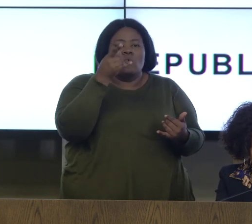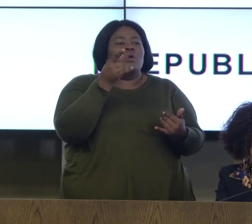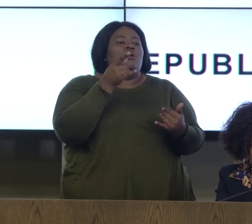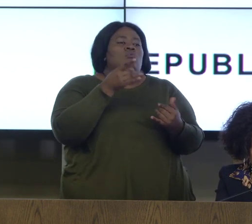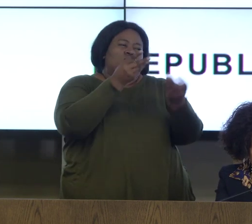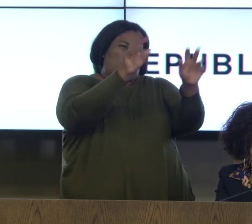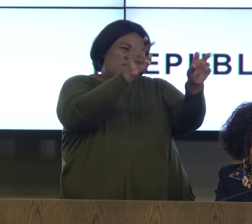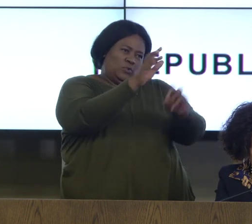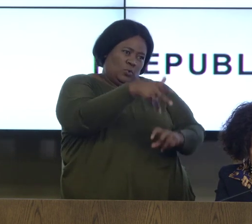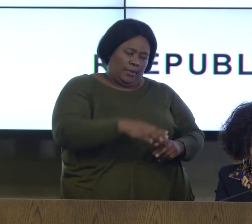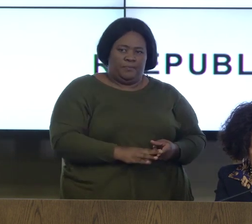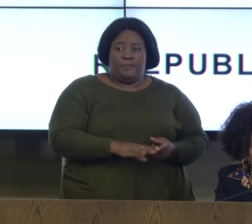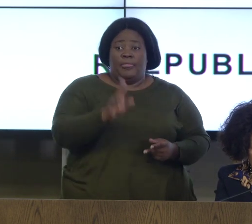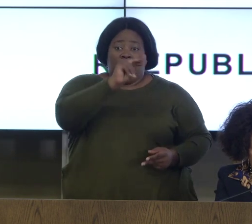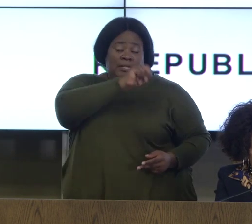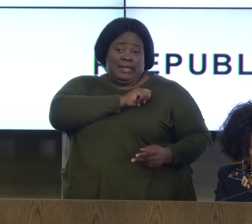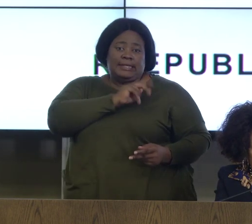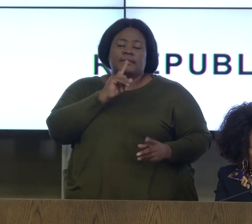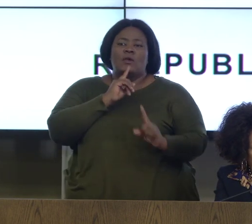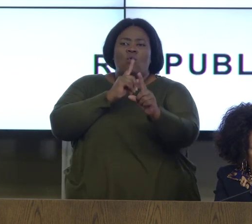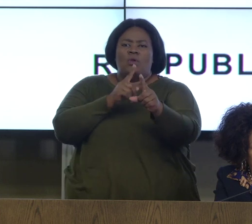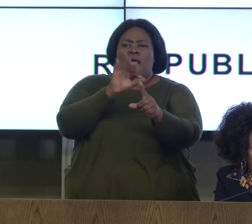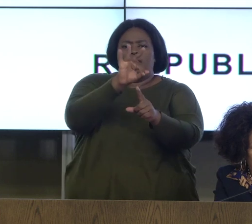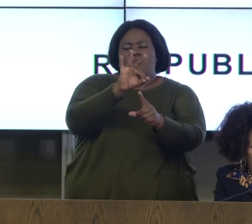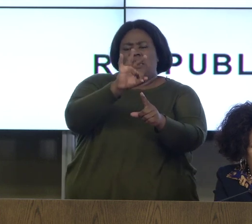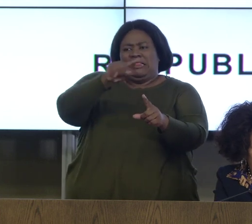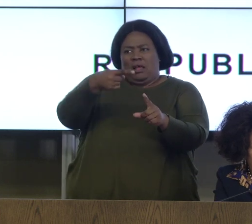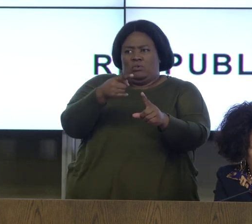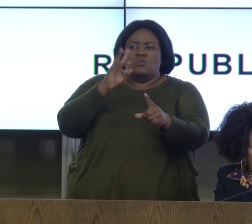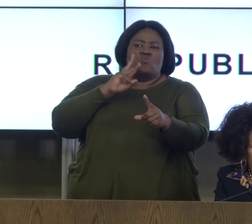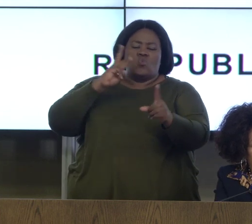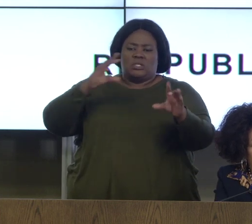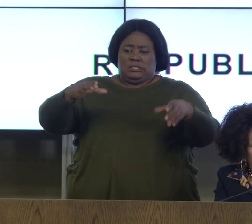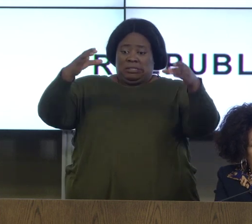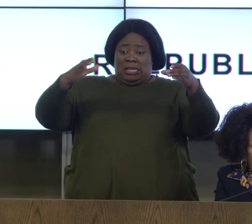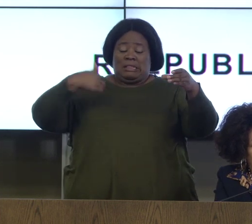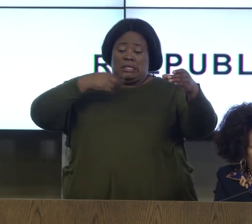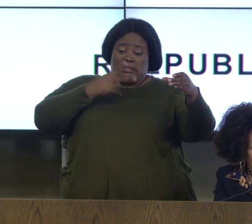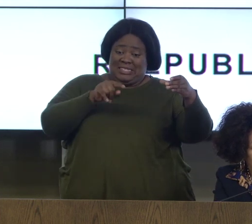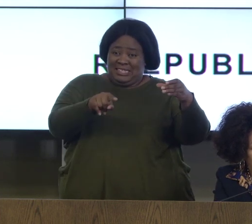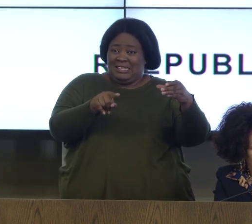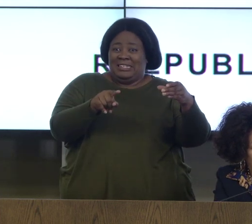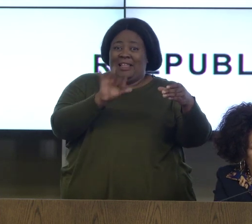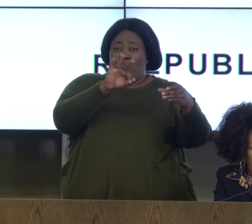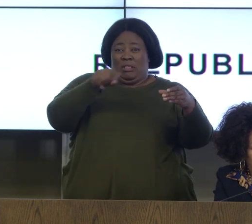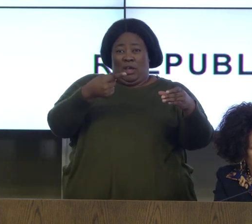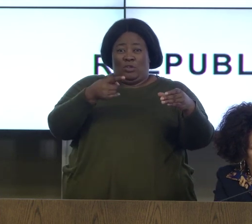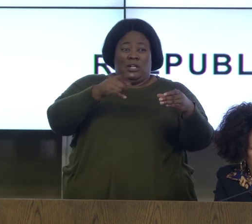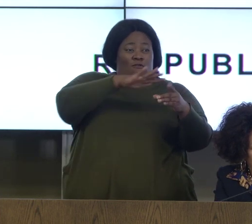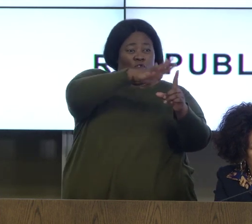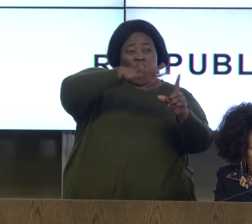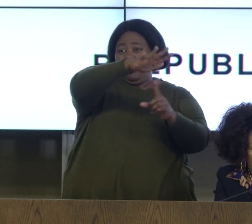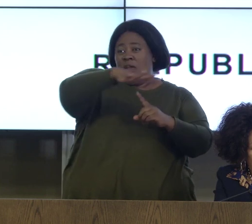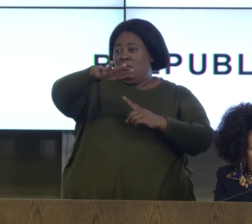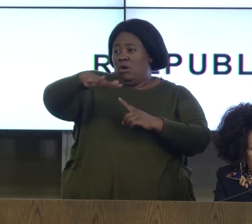KwaZulu-Natal has ordered 3,000 water tanks, and they have discovered that the 3,000 water tanks for the areas that they